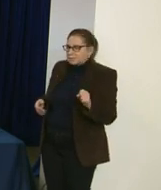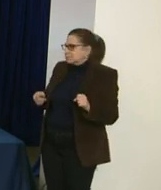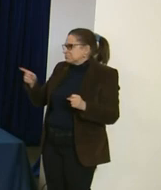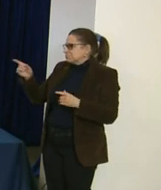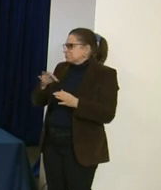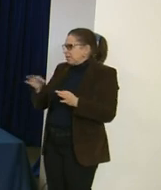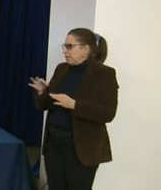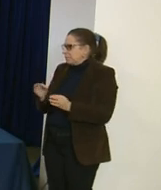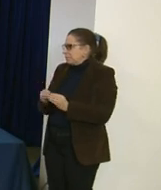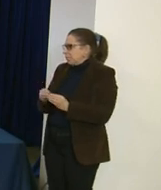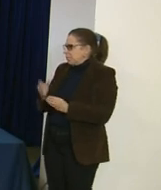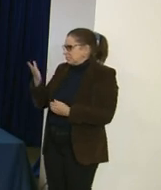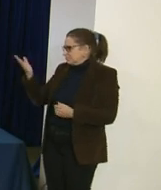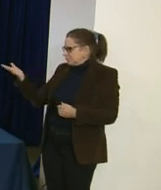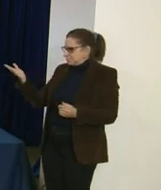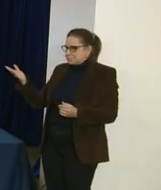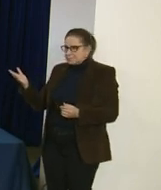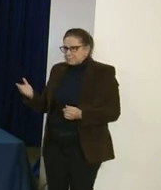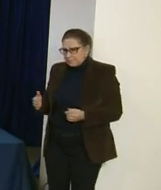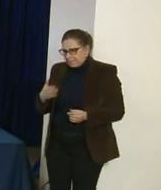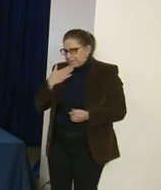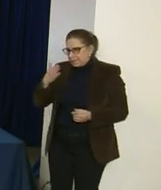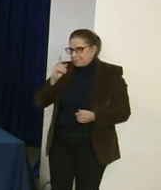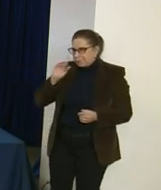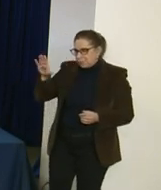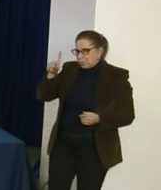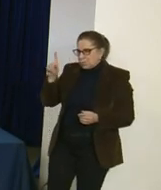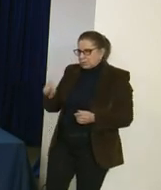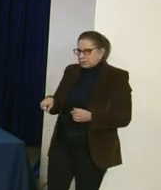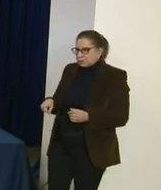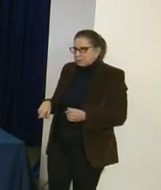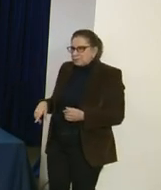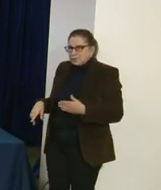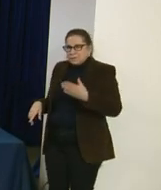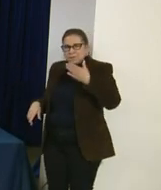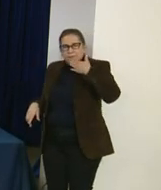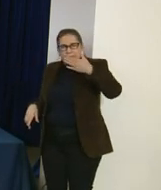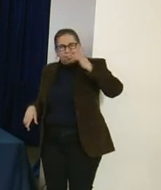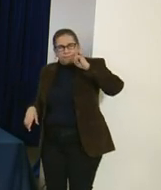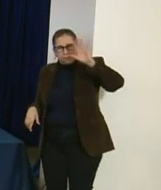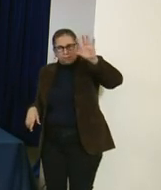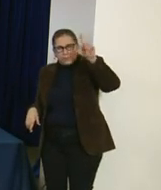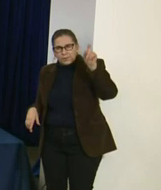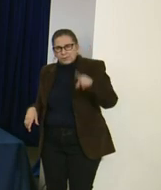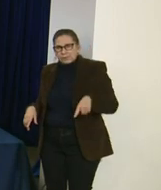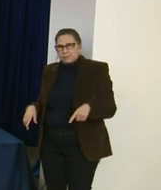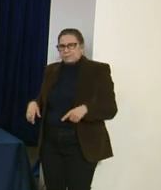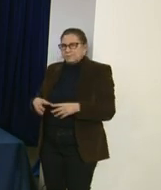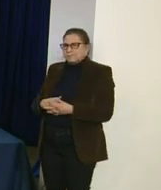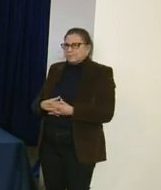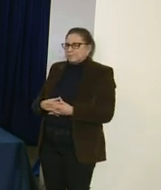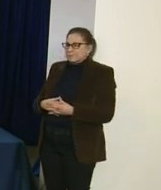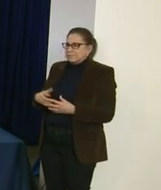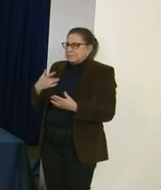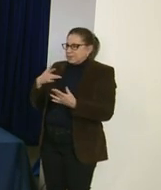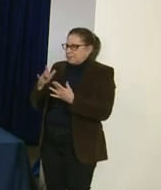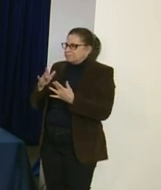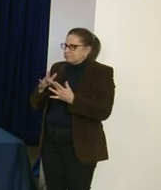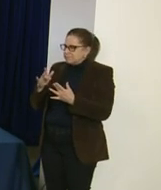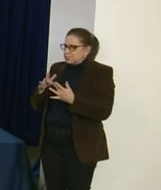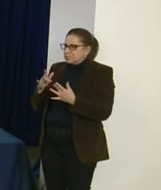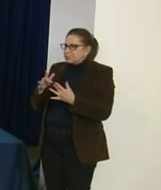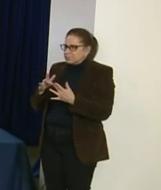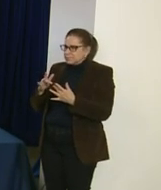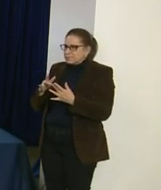Mayor. Thank you for the question. We have been in constant contact as district government with